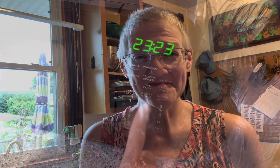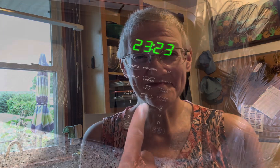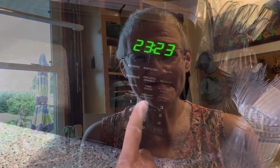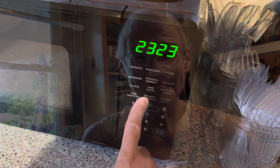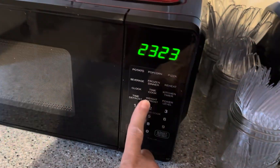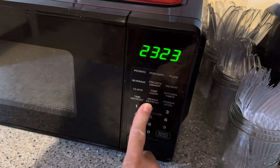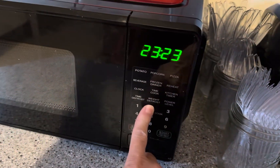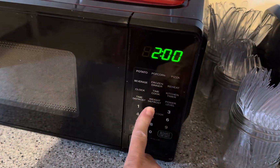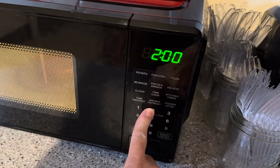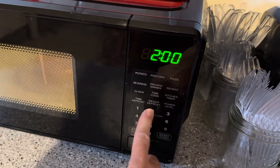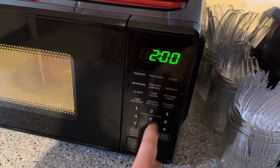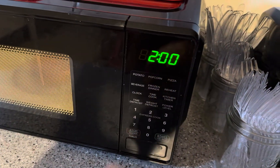meat.